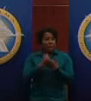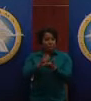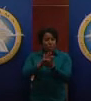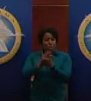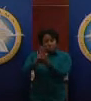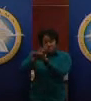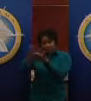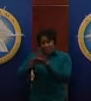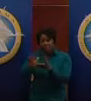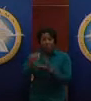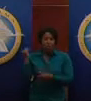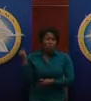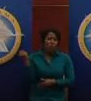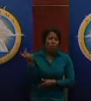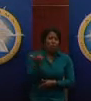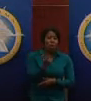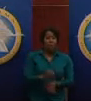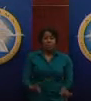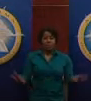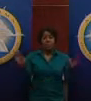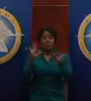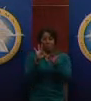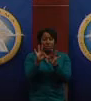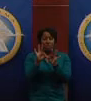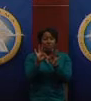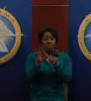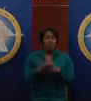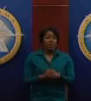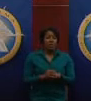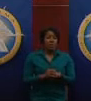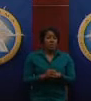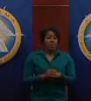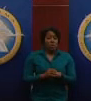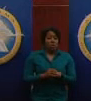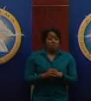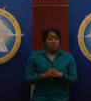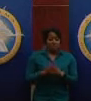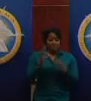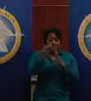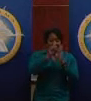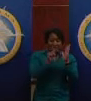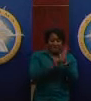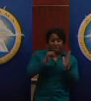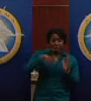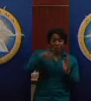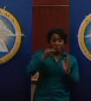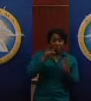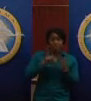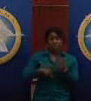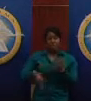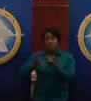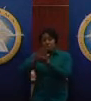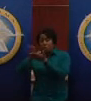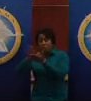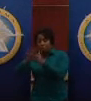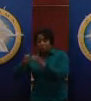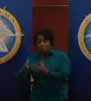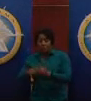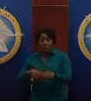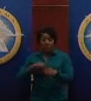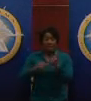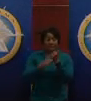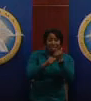all extremely important. And all of us, from the state superintendent to the custodial staff to the assistant